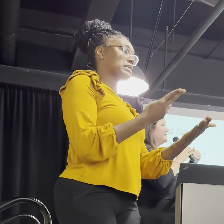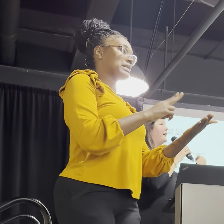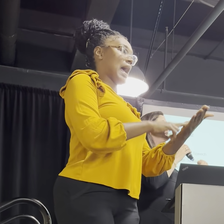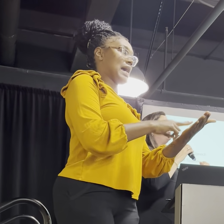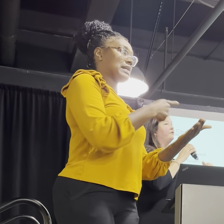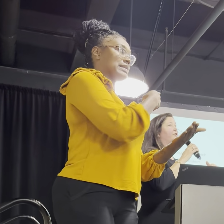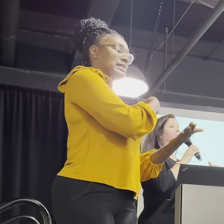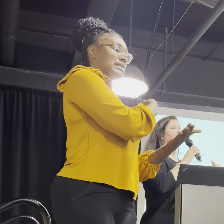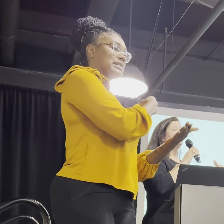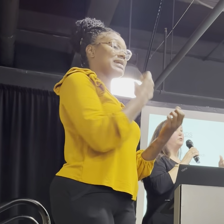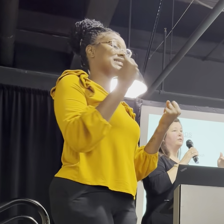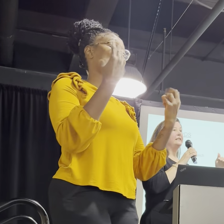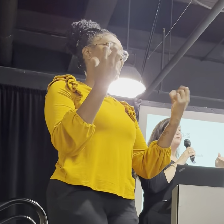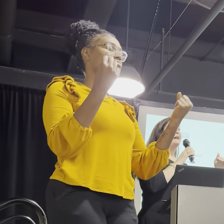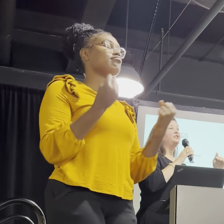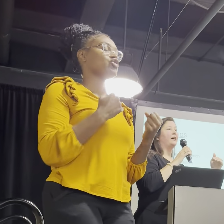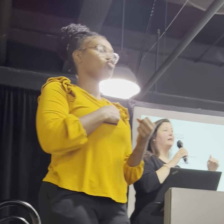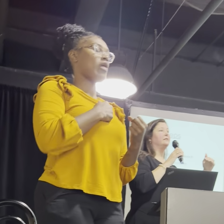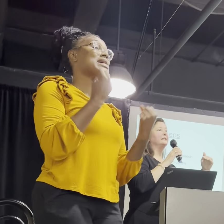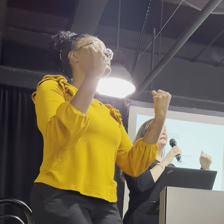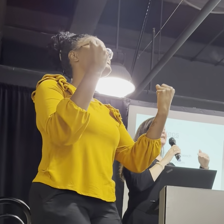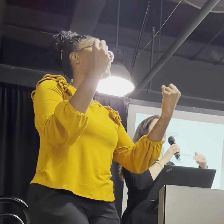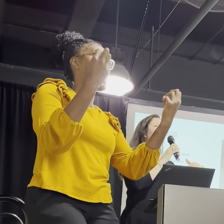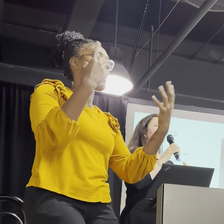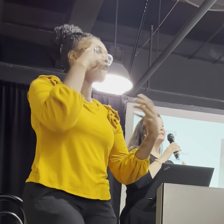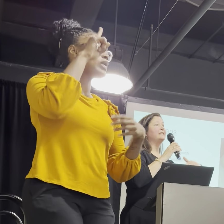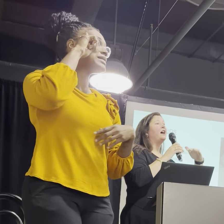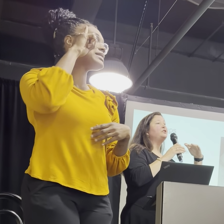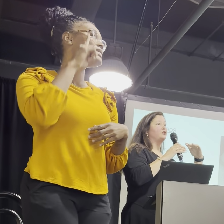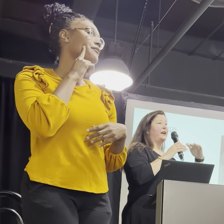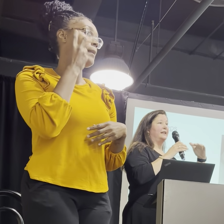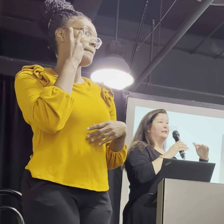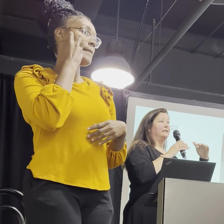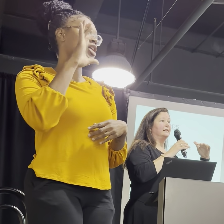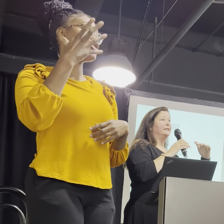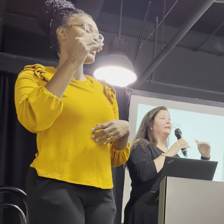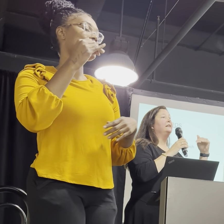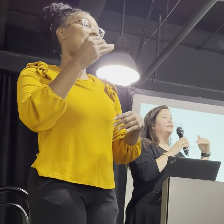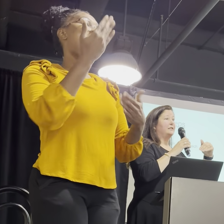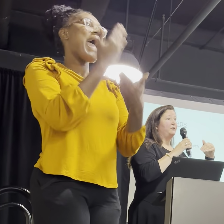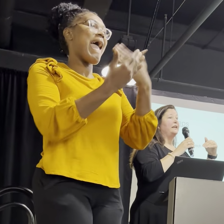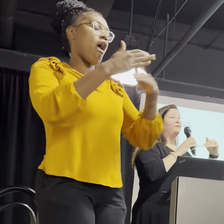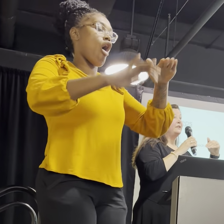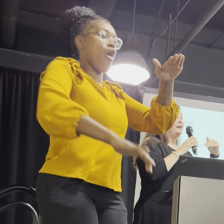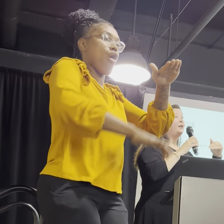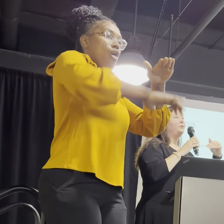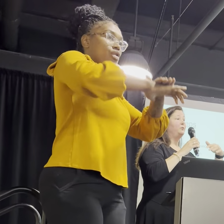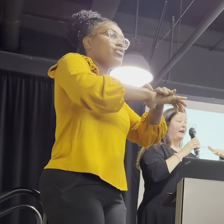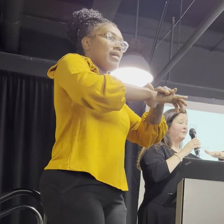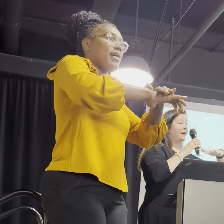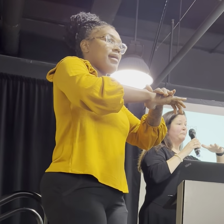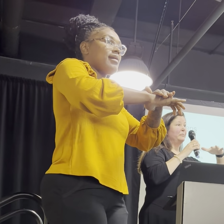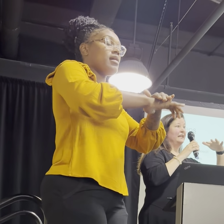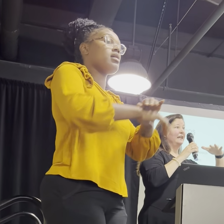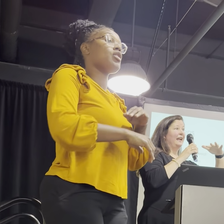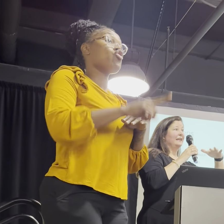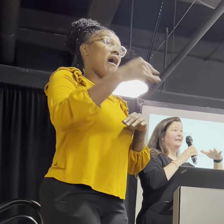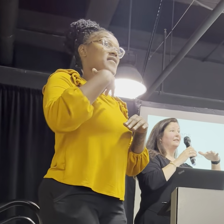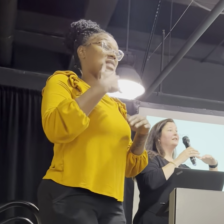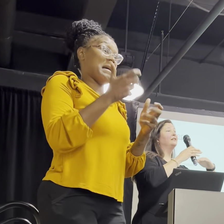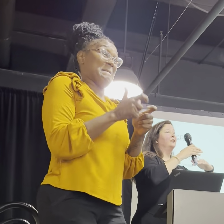And signing for a truly deafblind child is hand under hand. So even though you have that